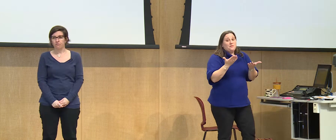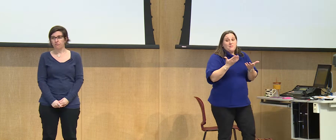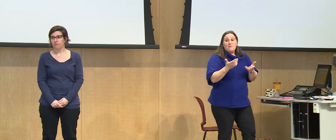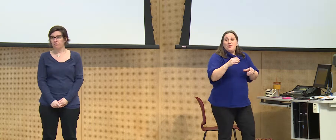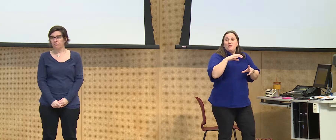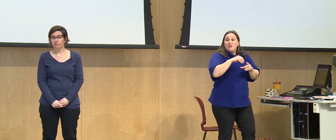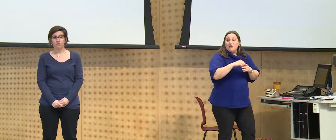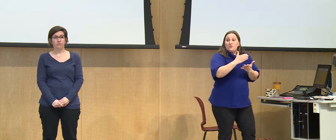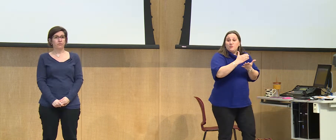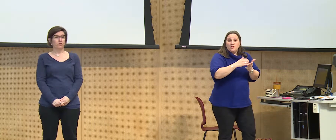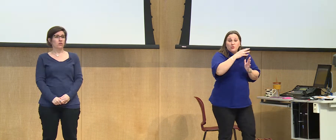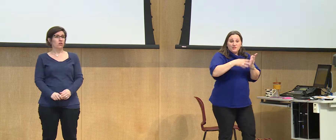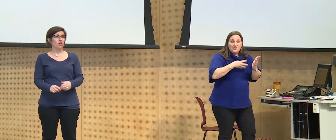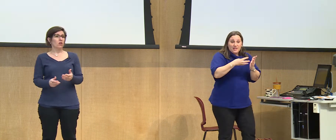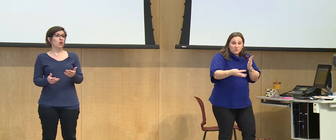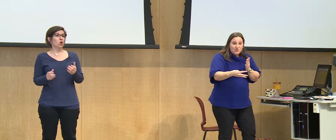Maybe you could include a course schedule.